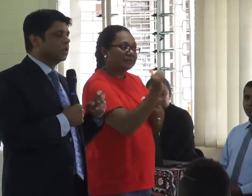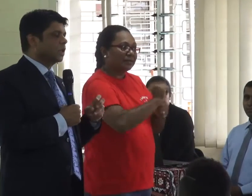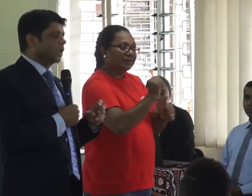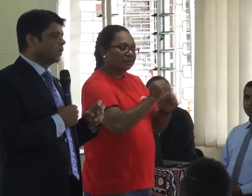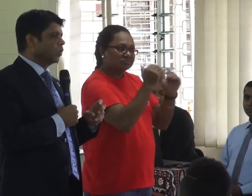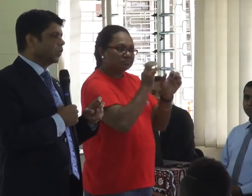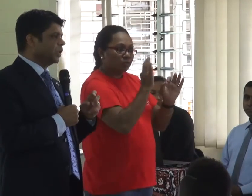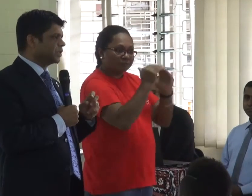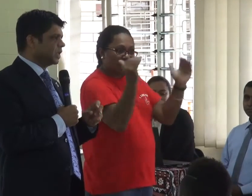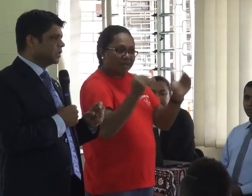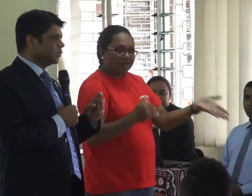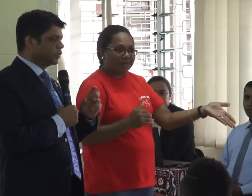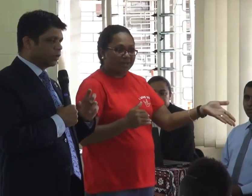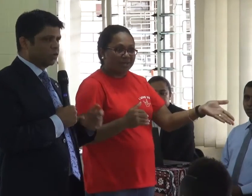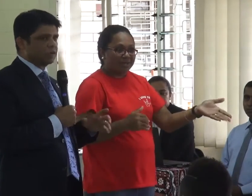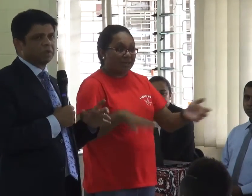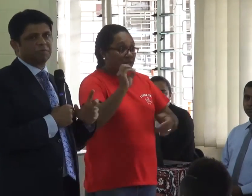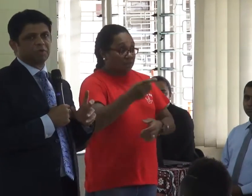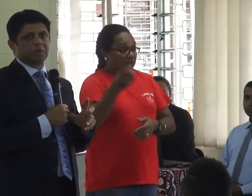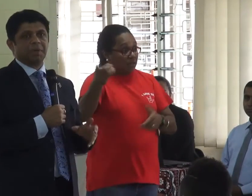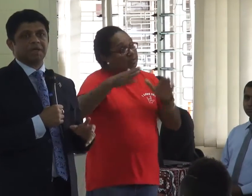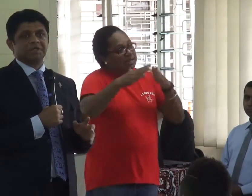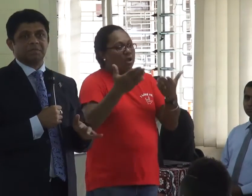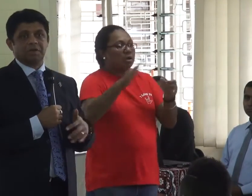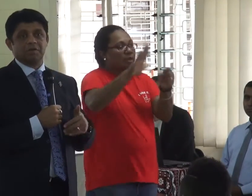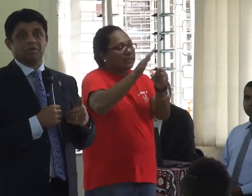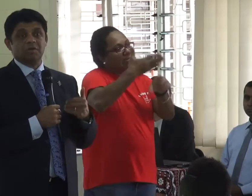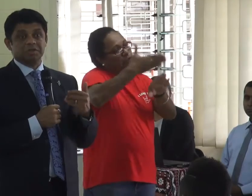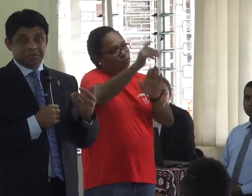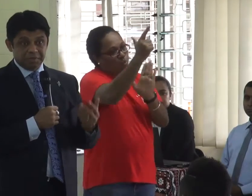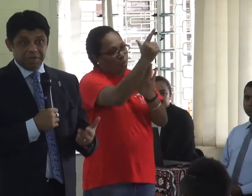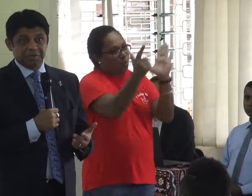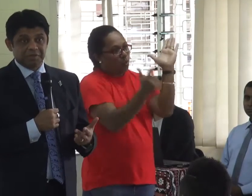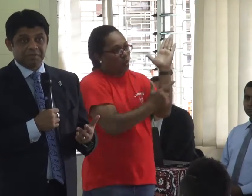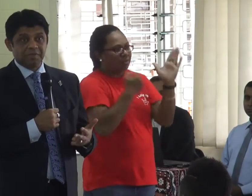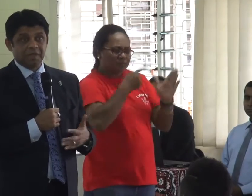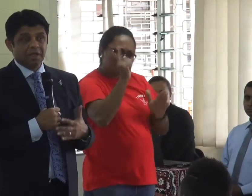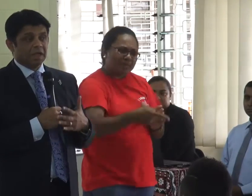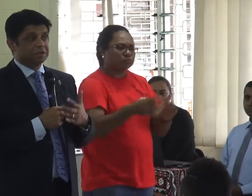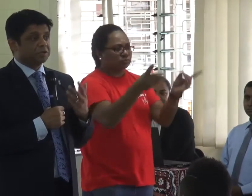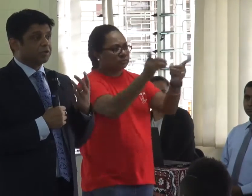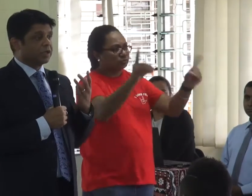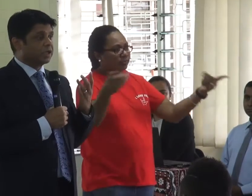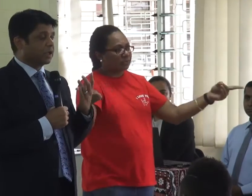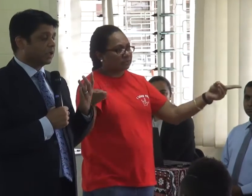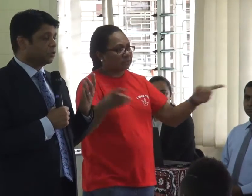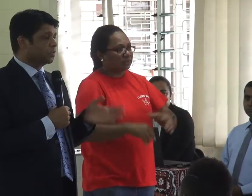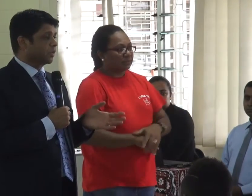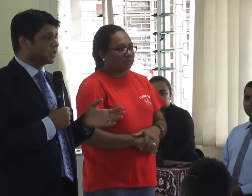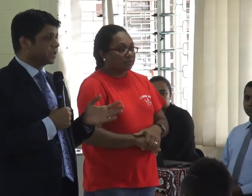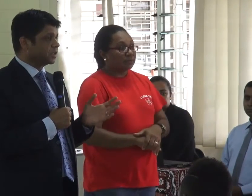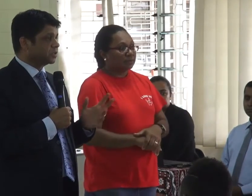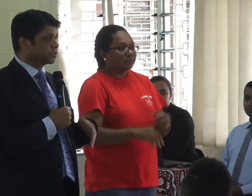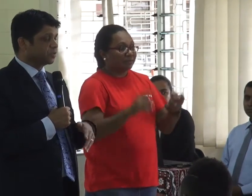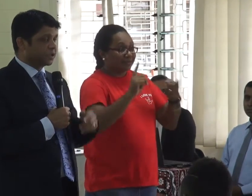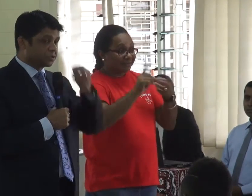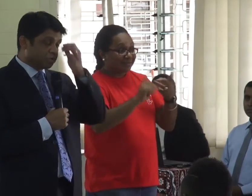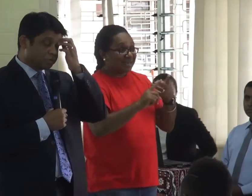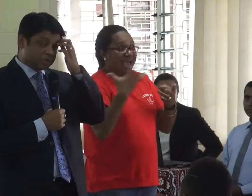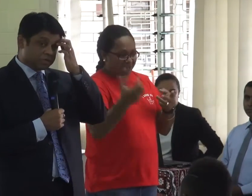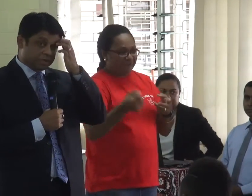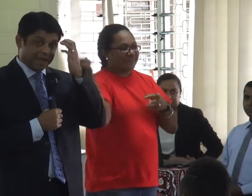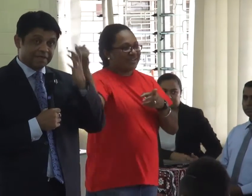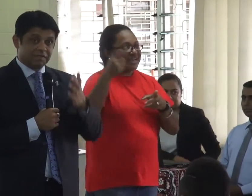So, what we said through the law that we put in place about the non-discrimination, as you know, the Human Rights and